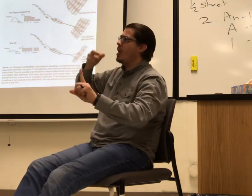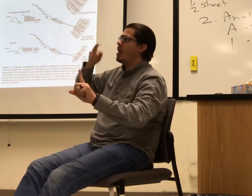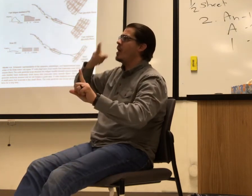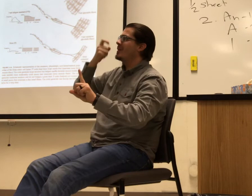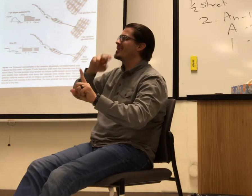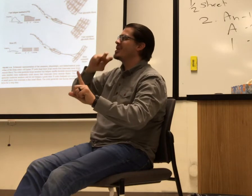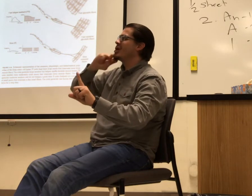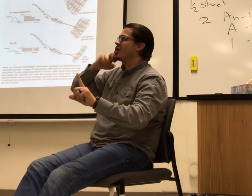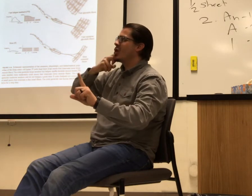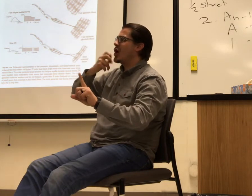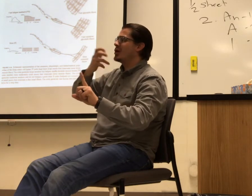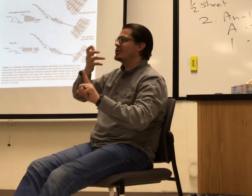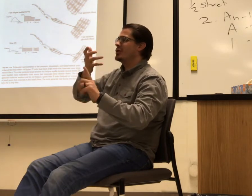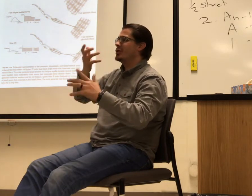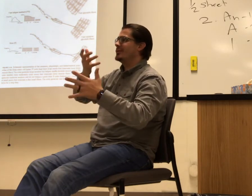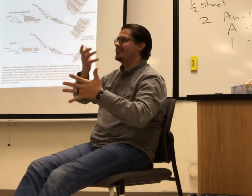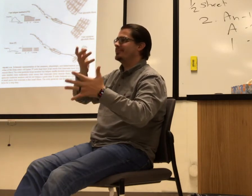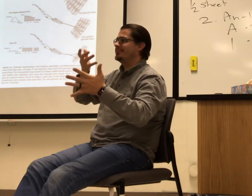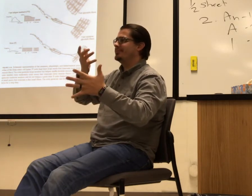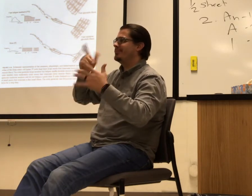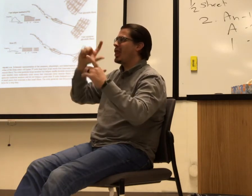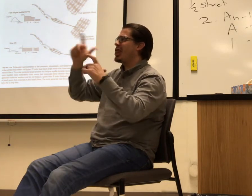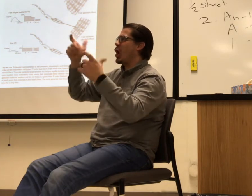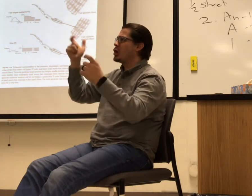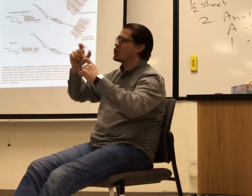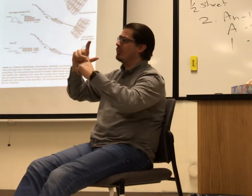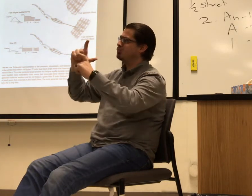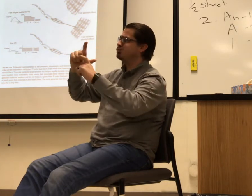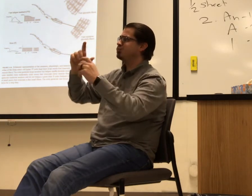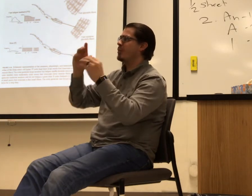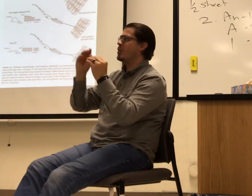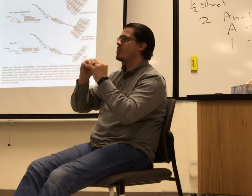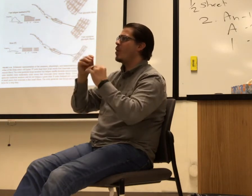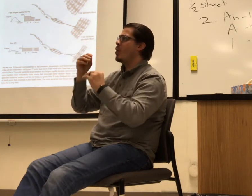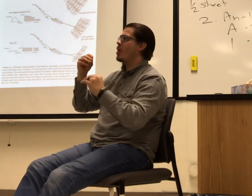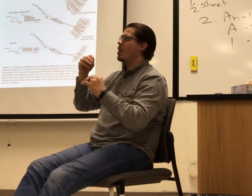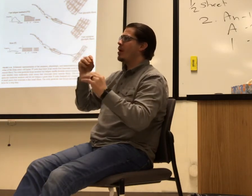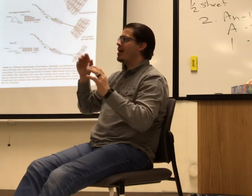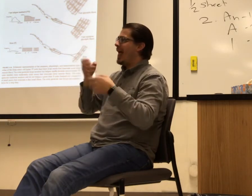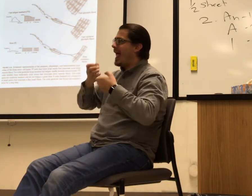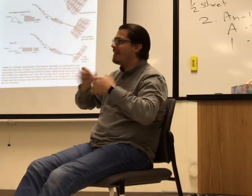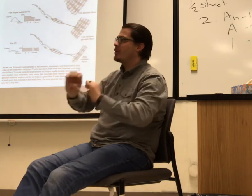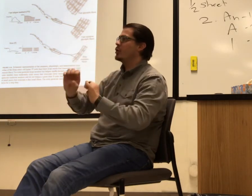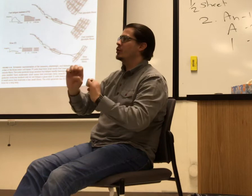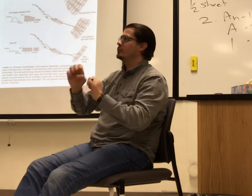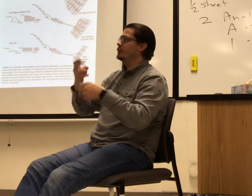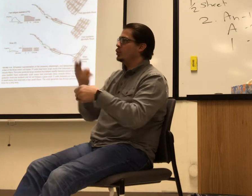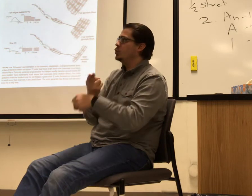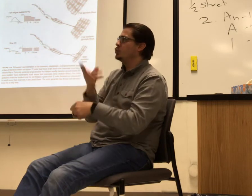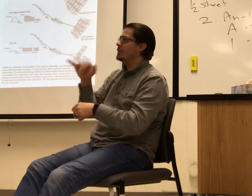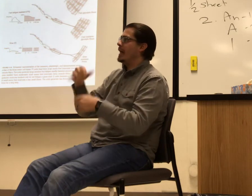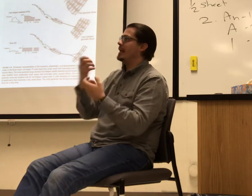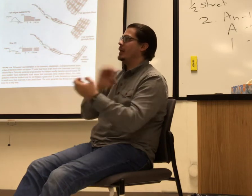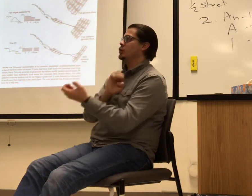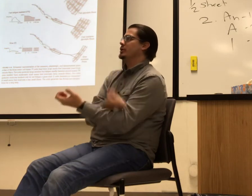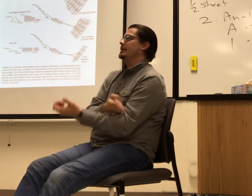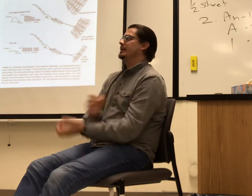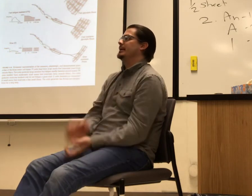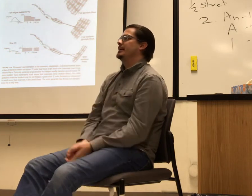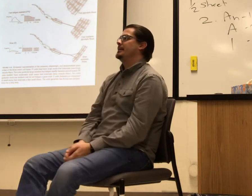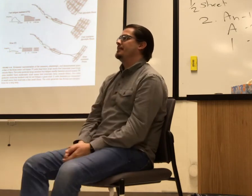their neurons are larger. It takes more of a voluntary effort to recruit them.